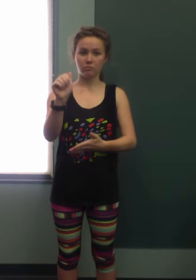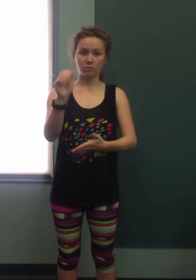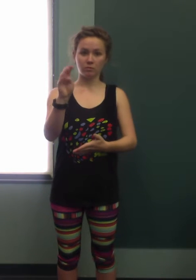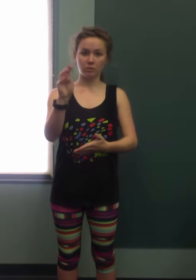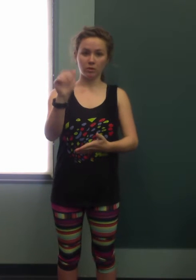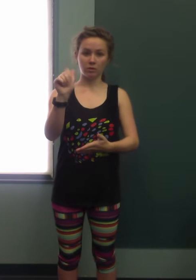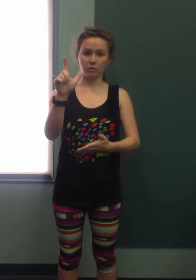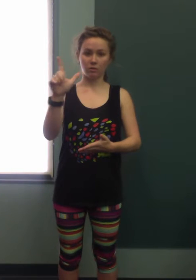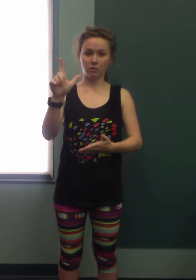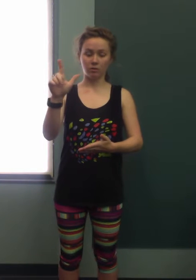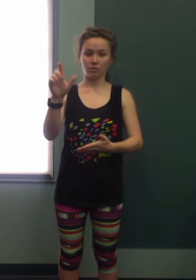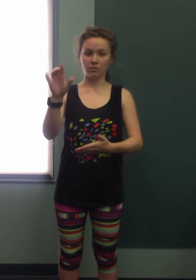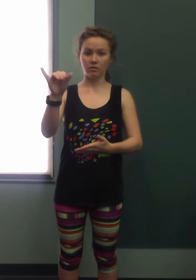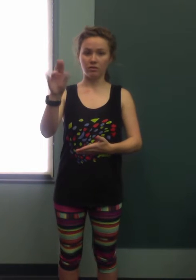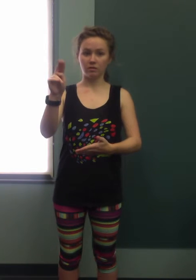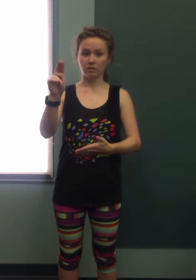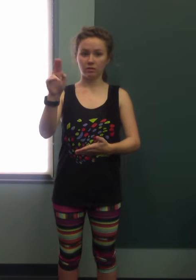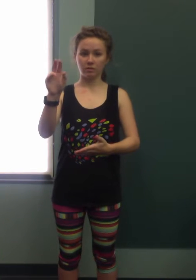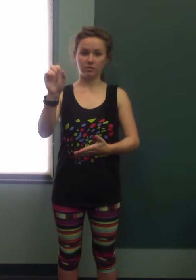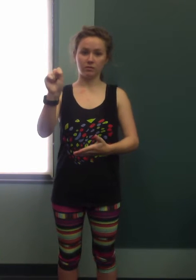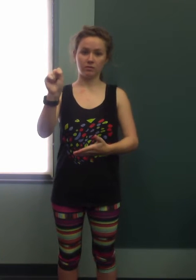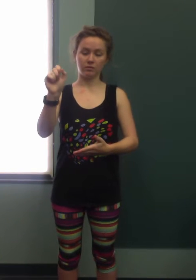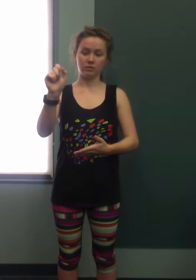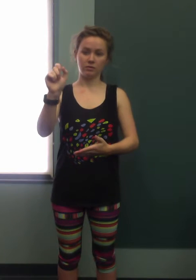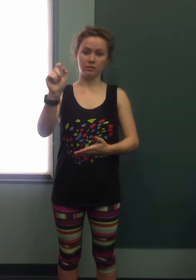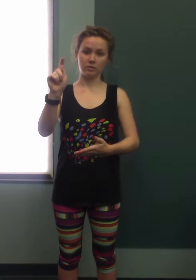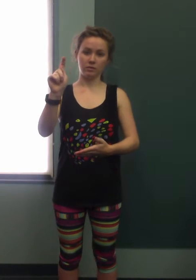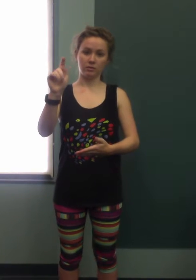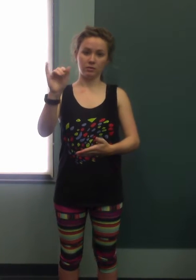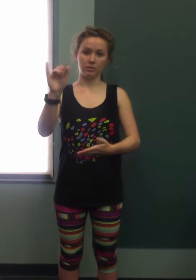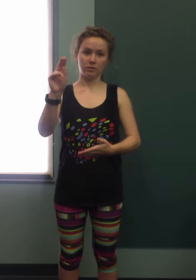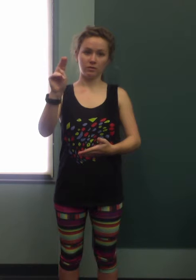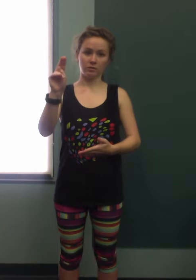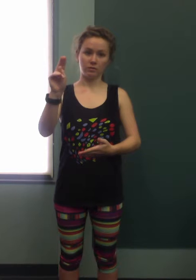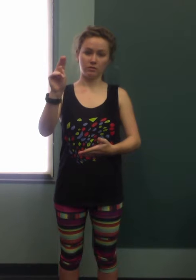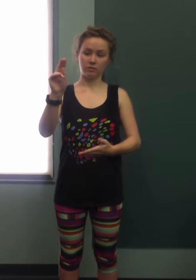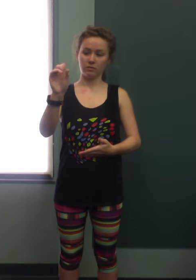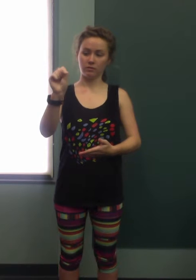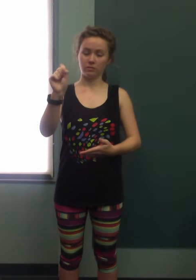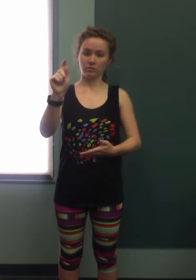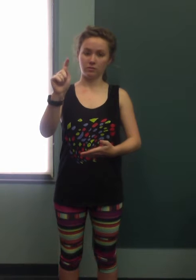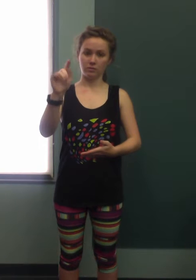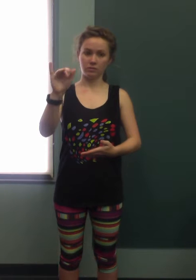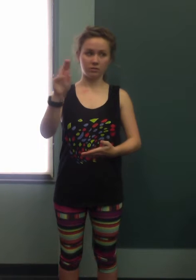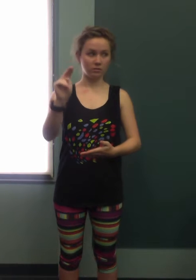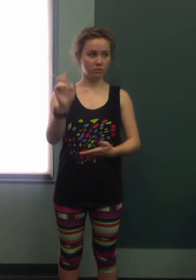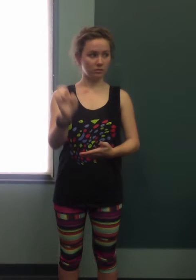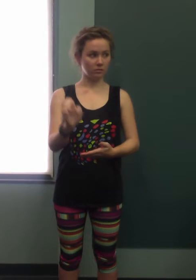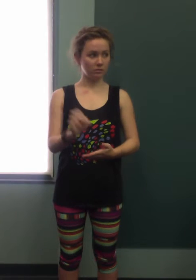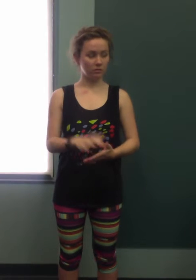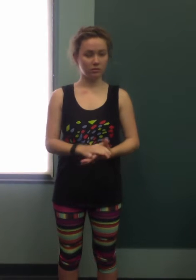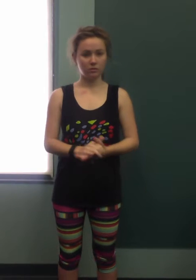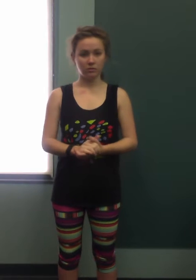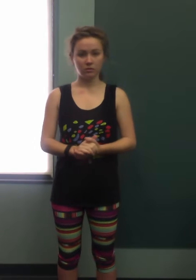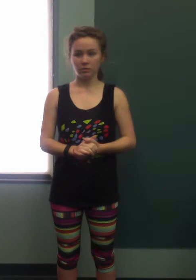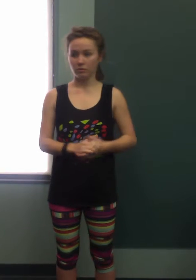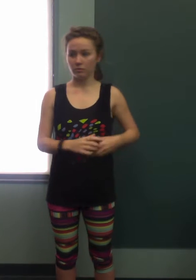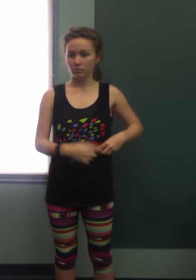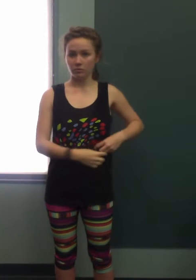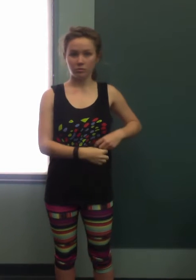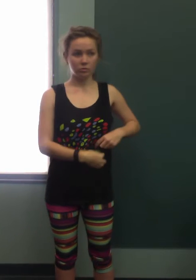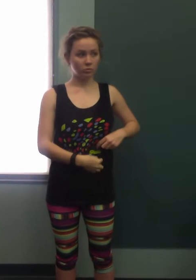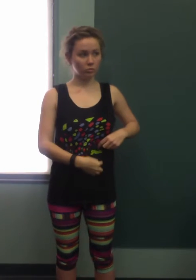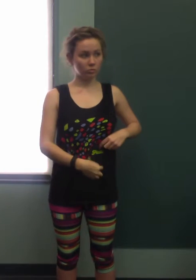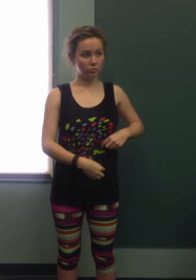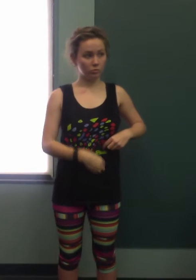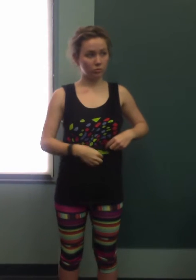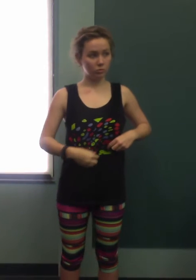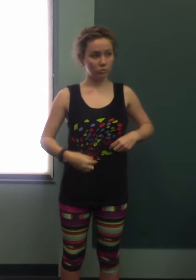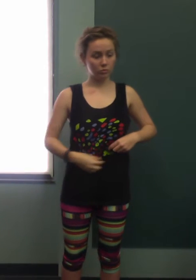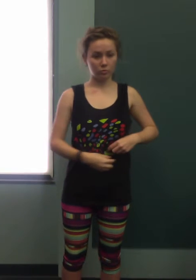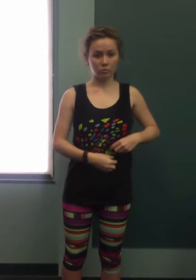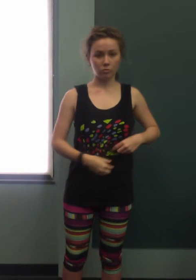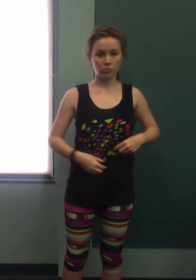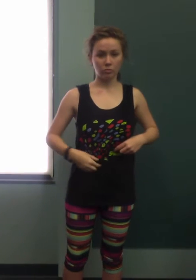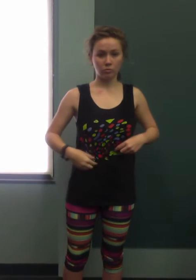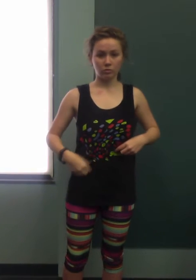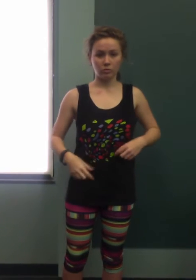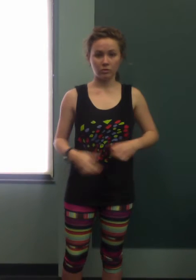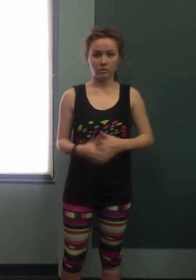duodenum, and now if we follow food, it's going to kind of move almost like a maze all the way through our small intestine. This first section is